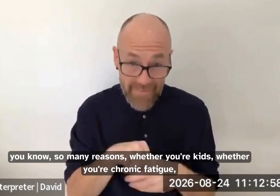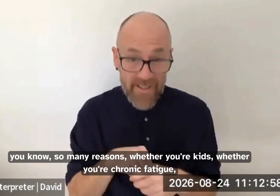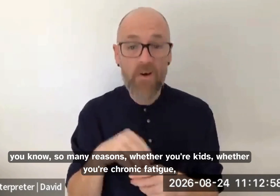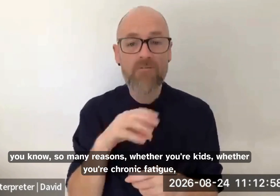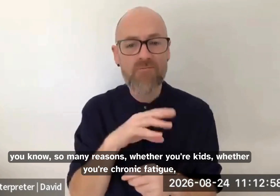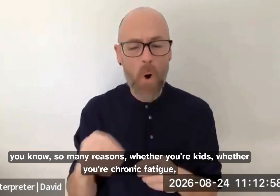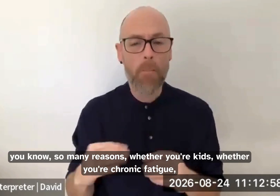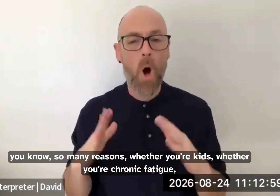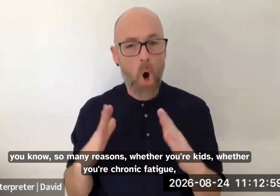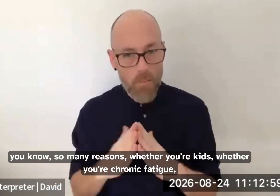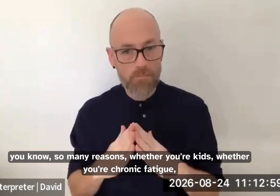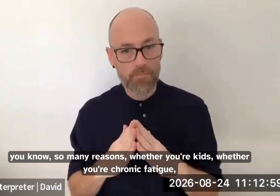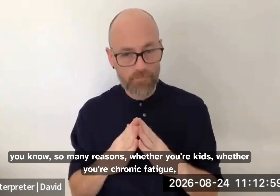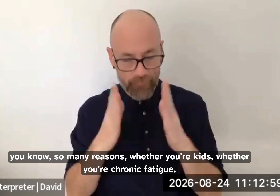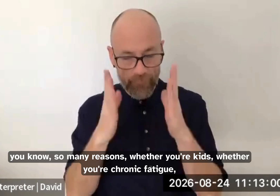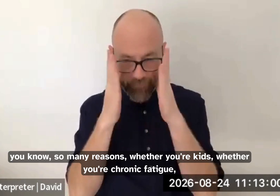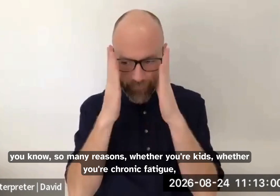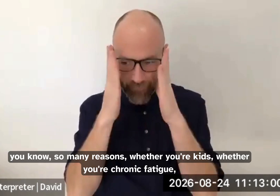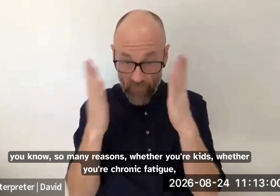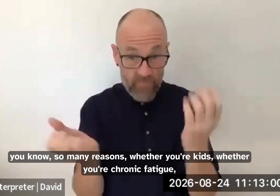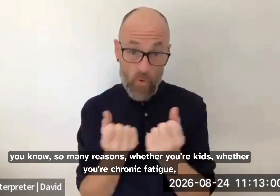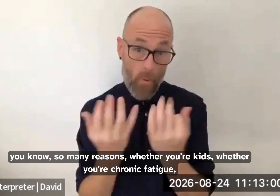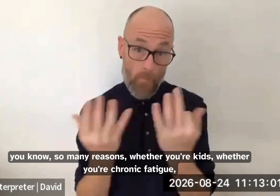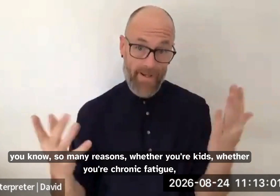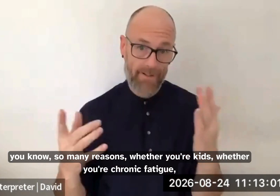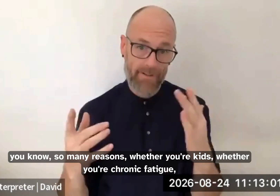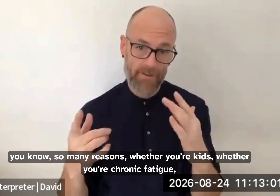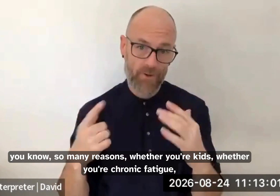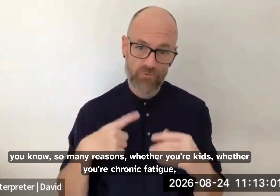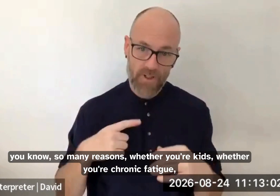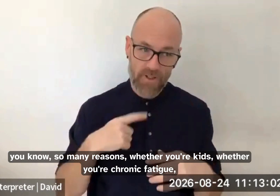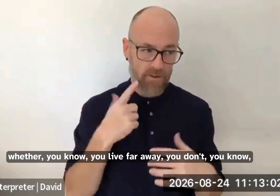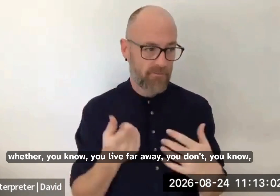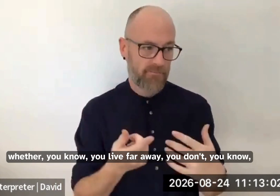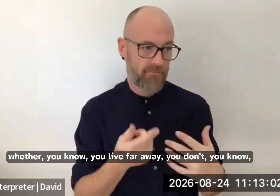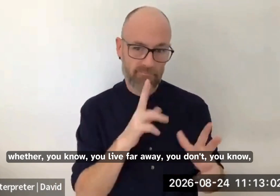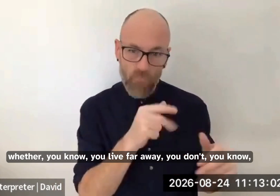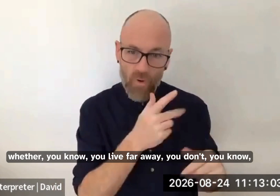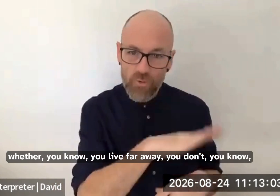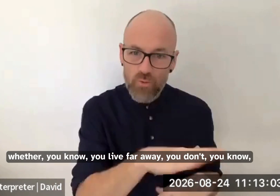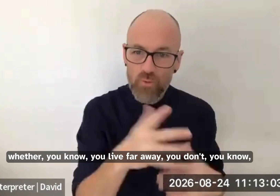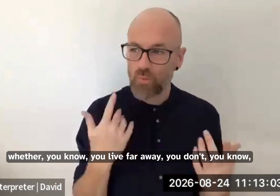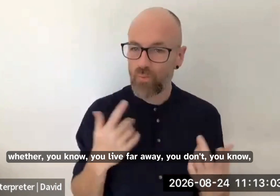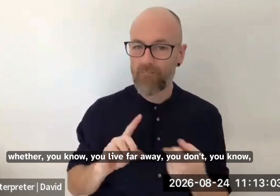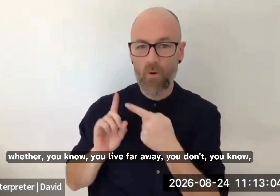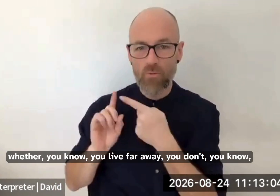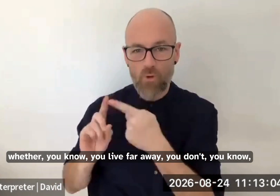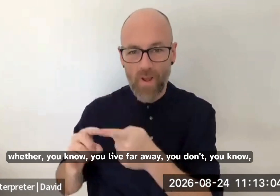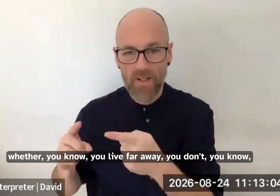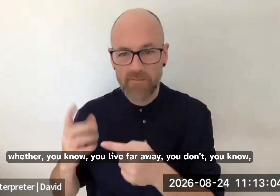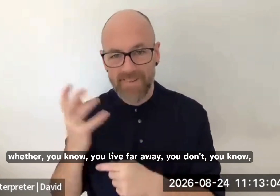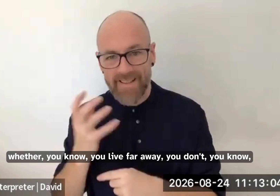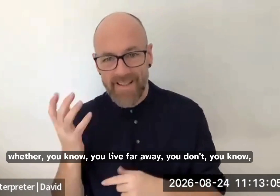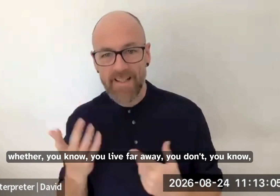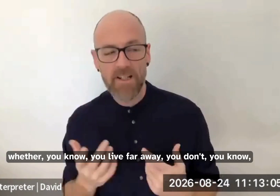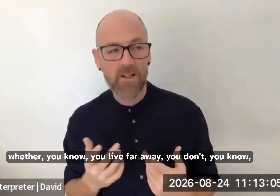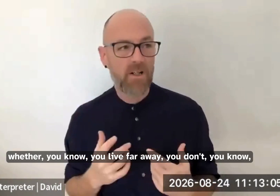because, so many reasons, whether you're kids, whether you're chronic fatigue, whether, you live far away, you